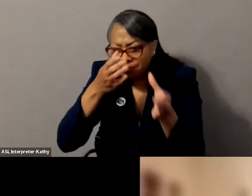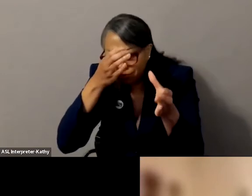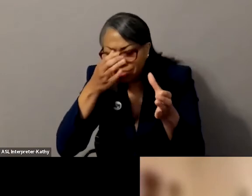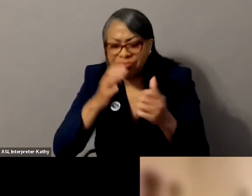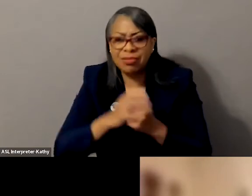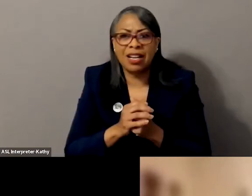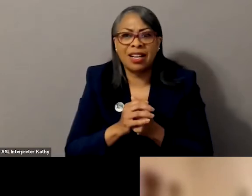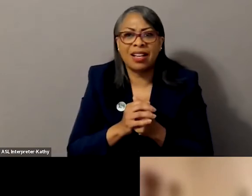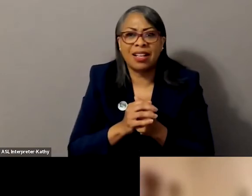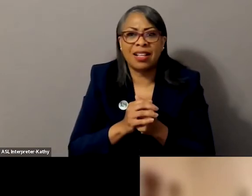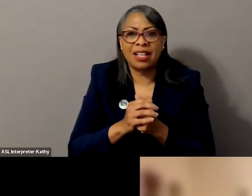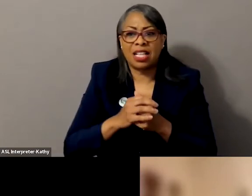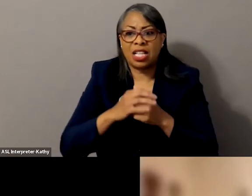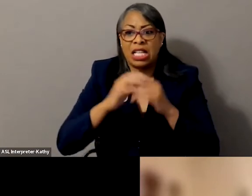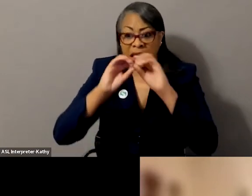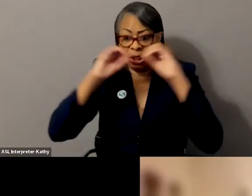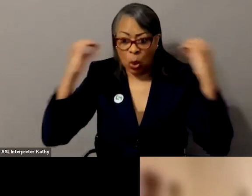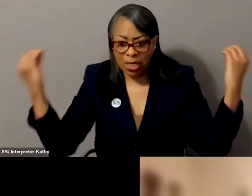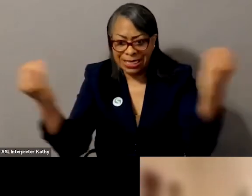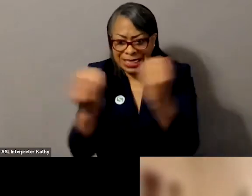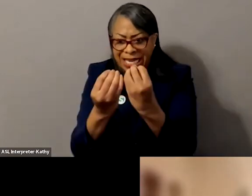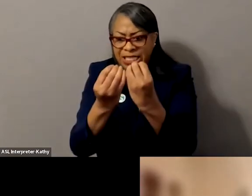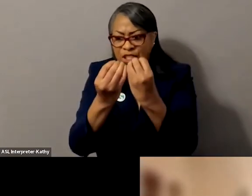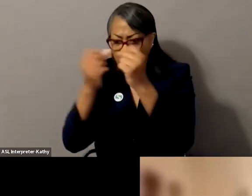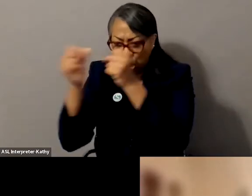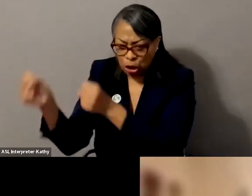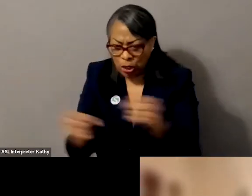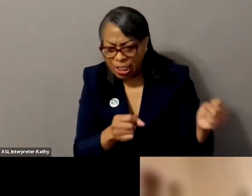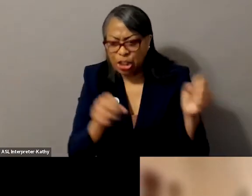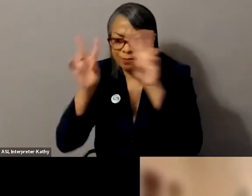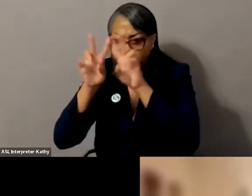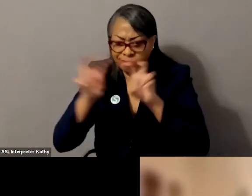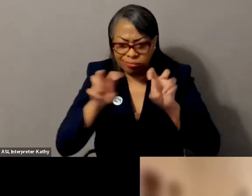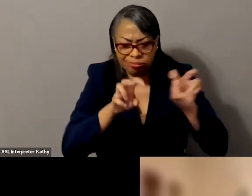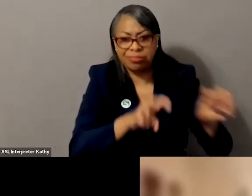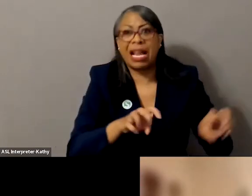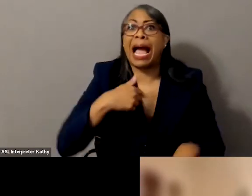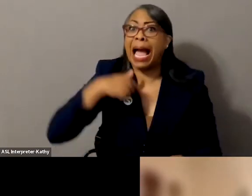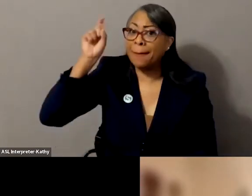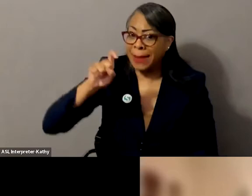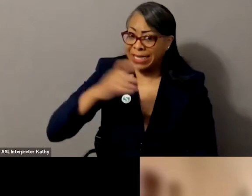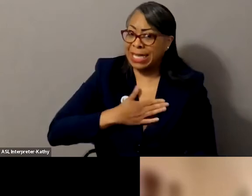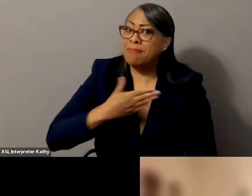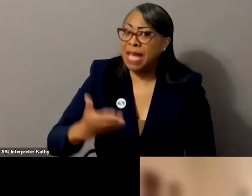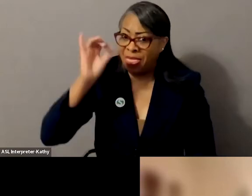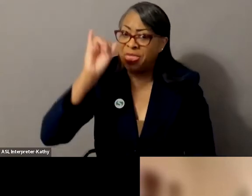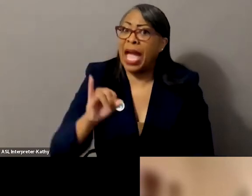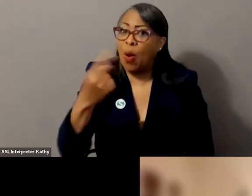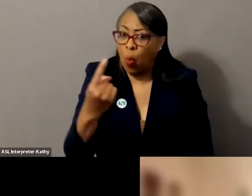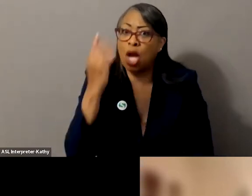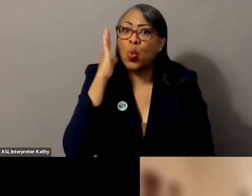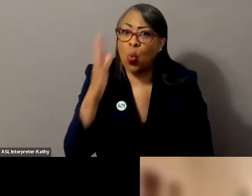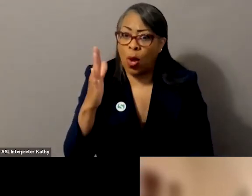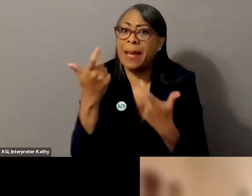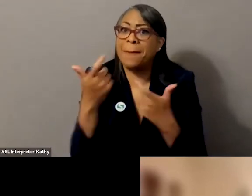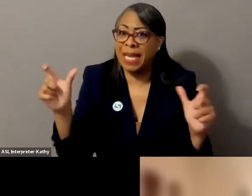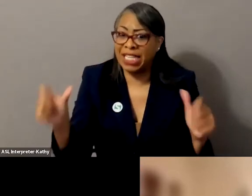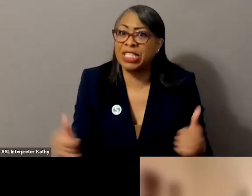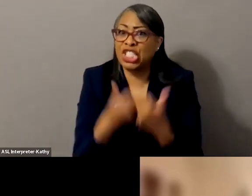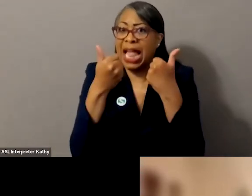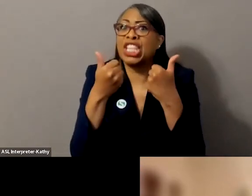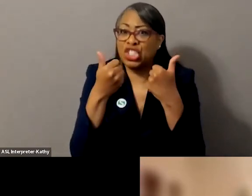entire organizational structure of NCS. Now, I have to admit, this will be one of the biggest challenges set forth